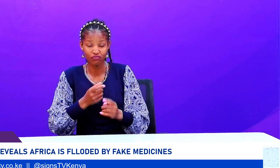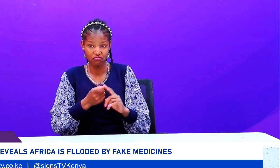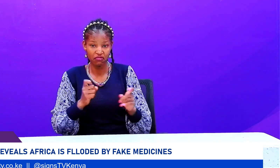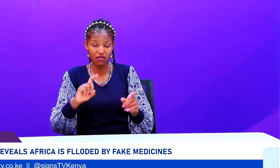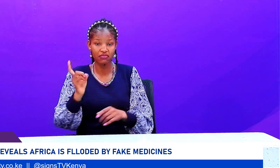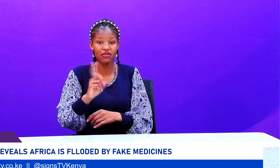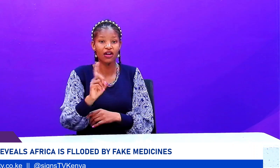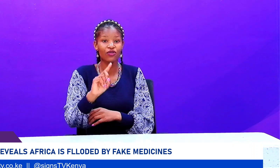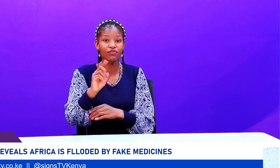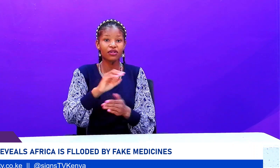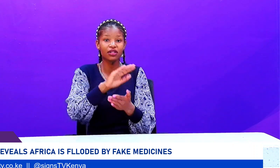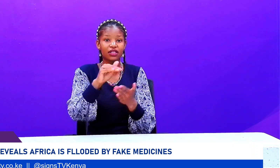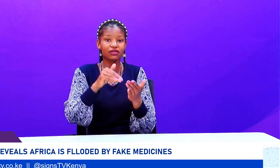Moving on,